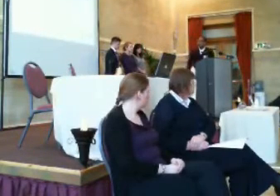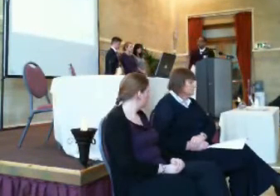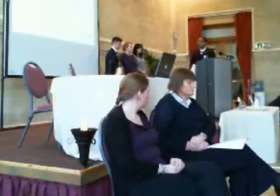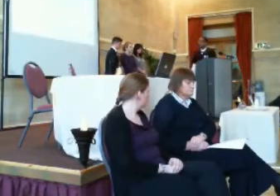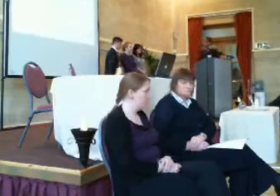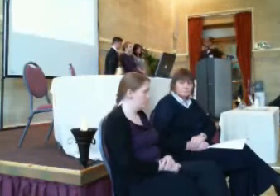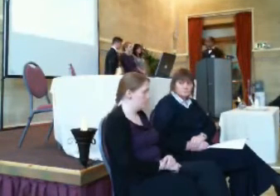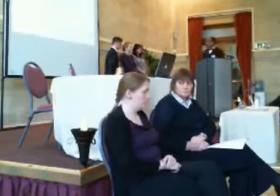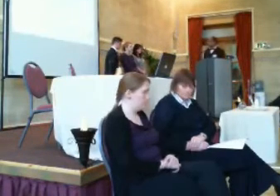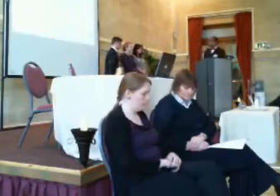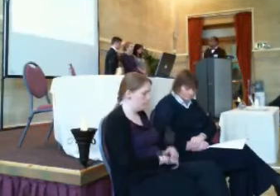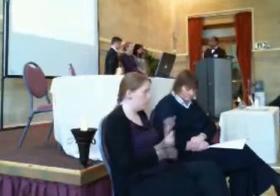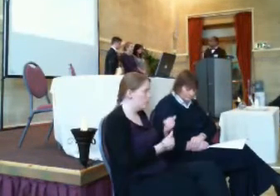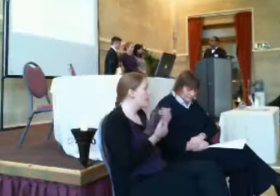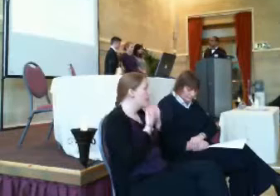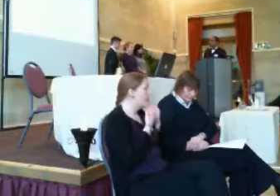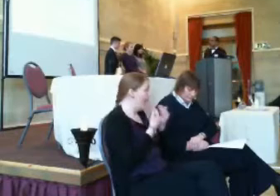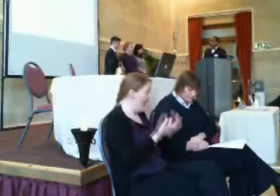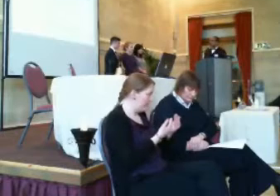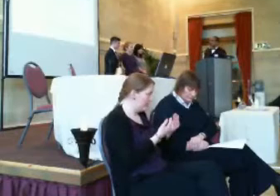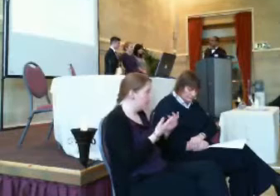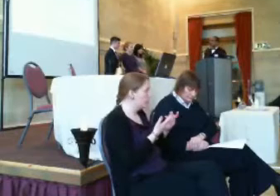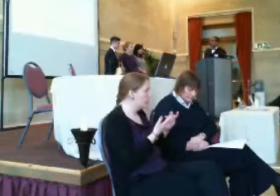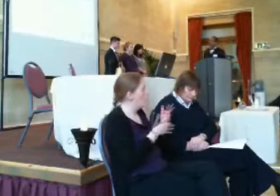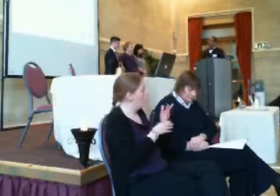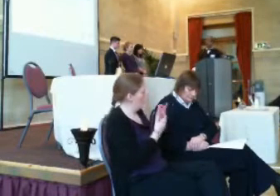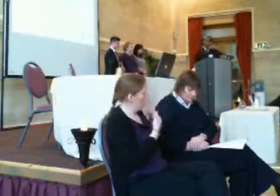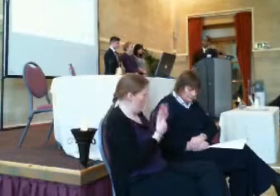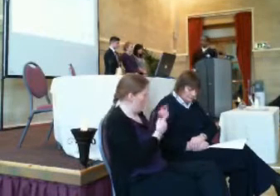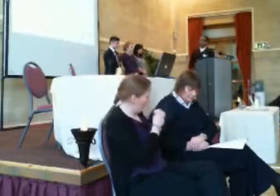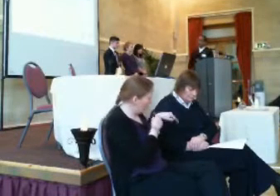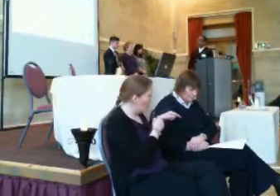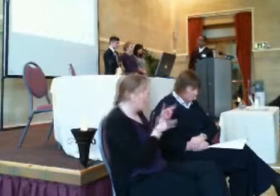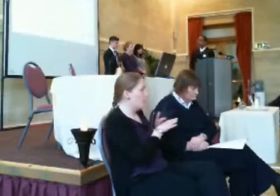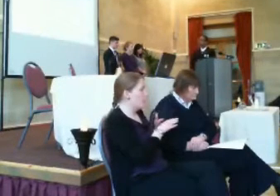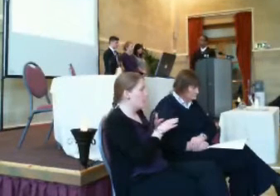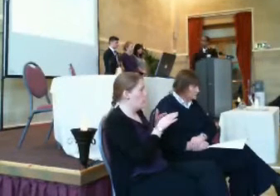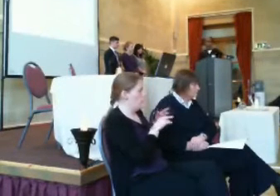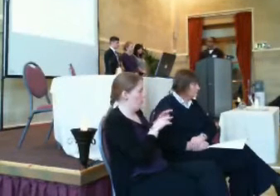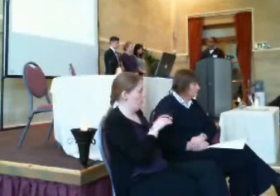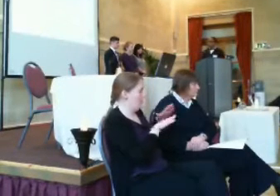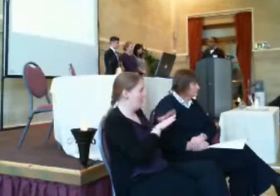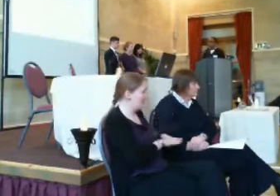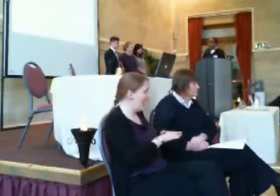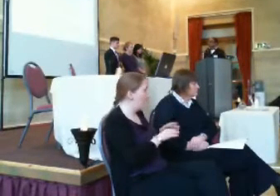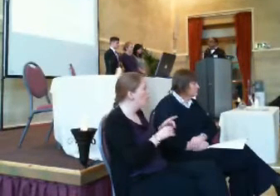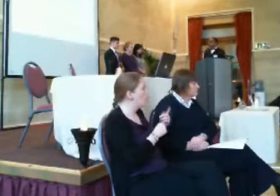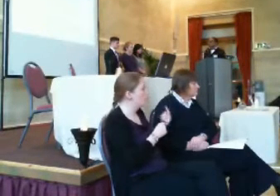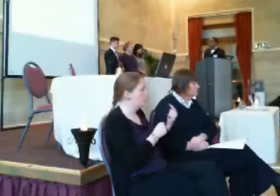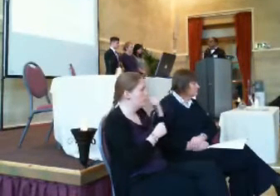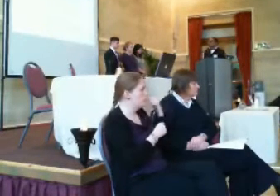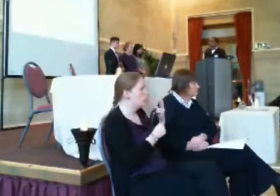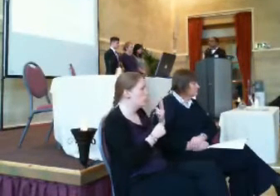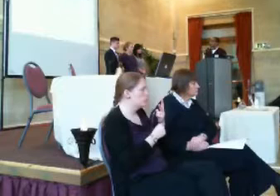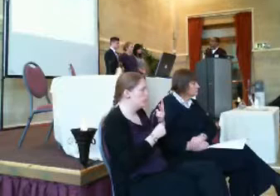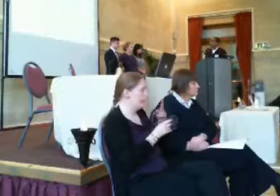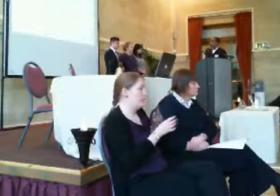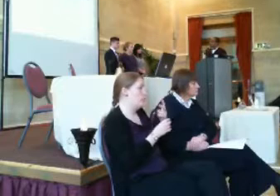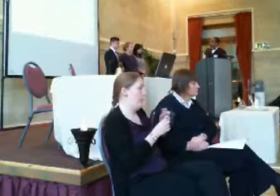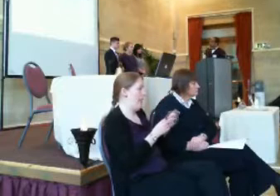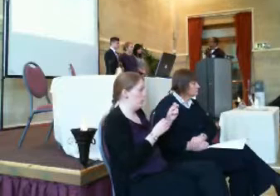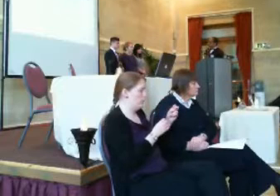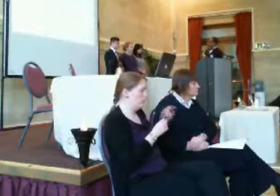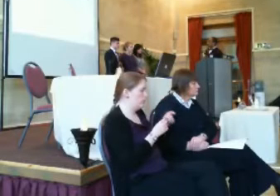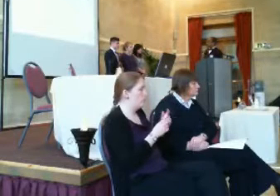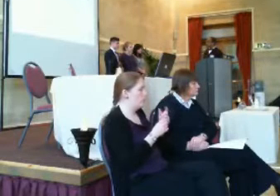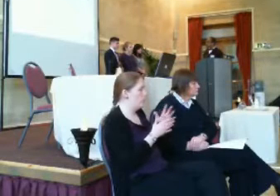Thank you all very much indeed. Before you leave the stage, in 2000, the Holocaust Task Force was set up. It